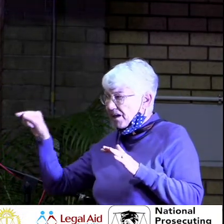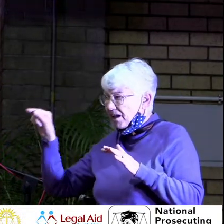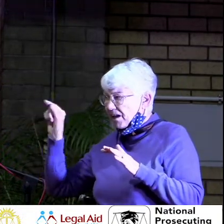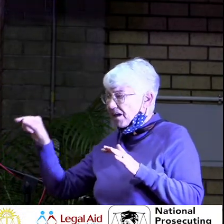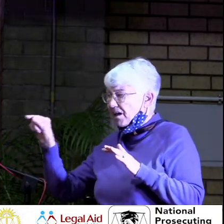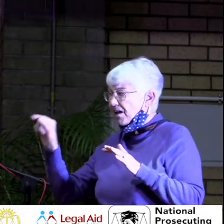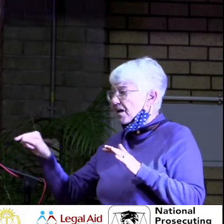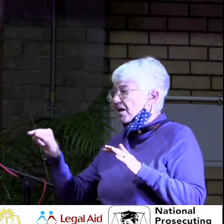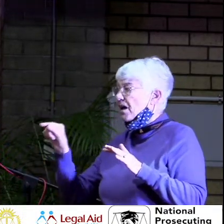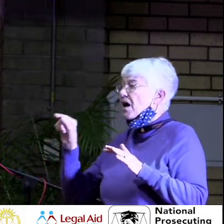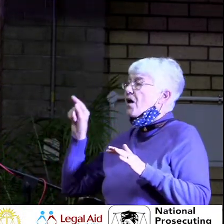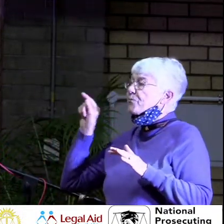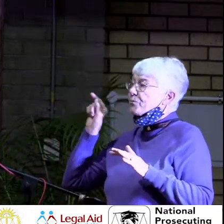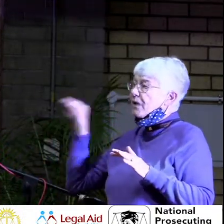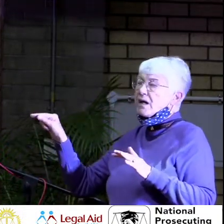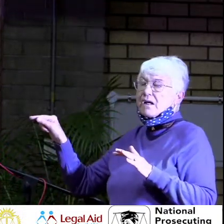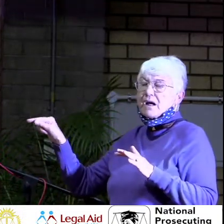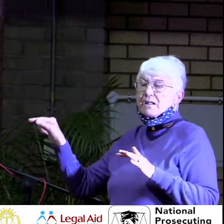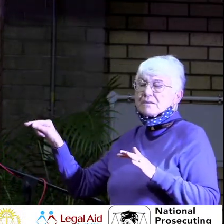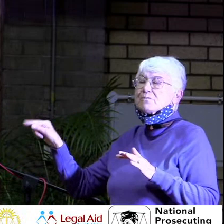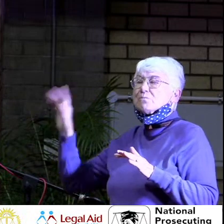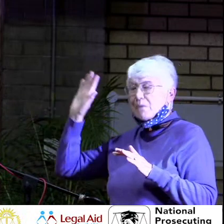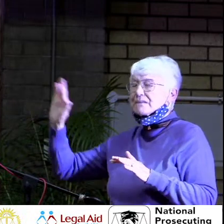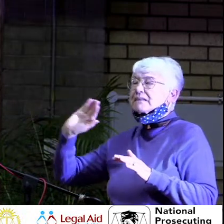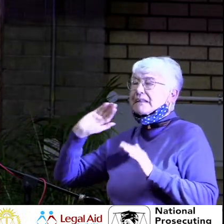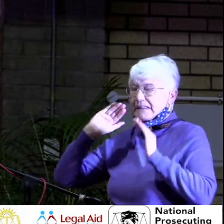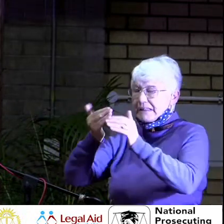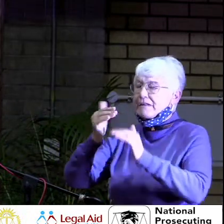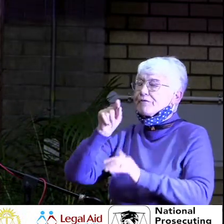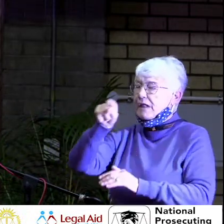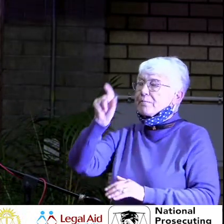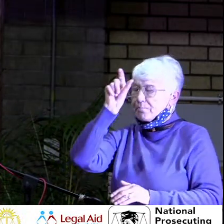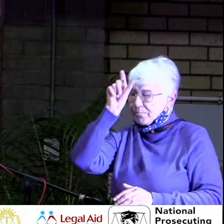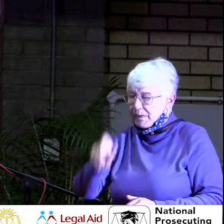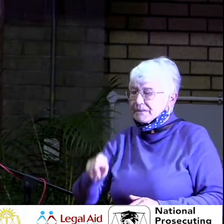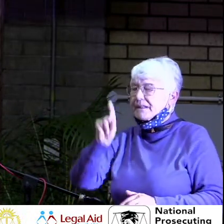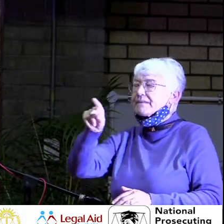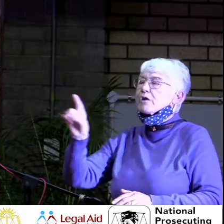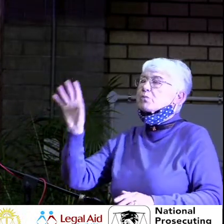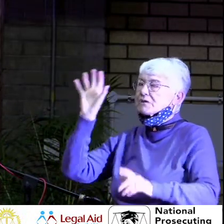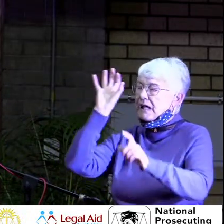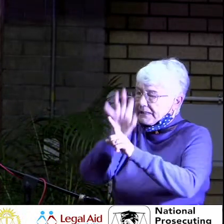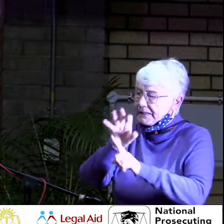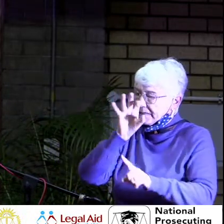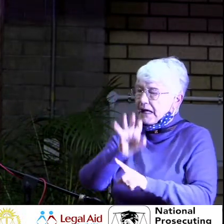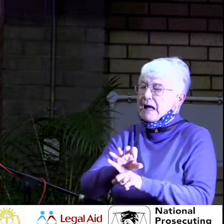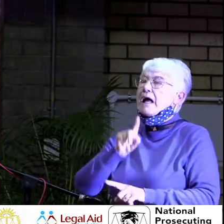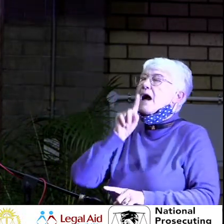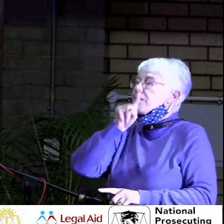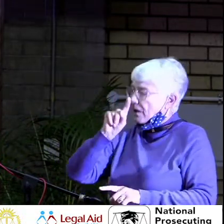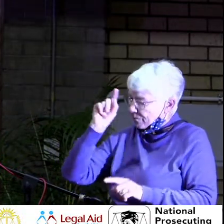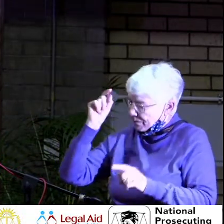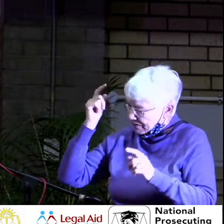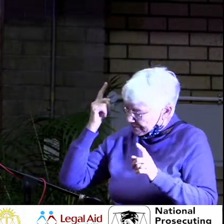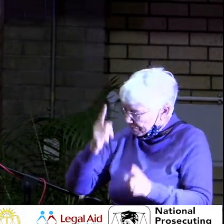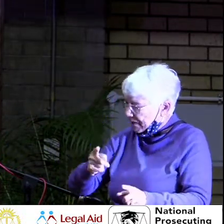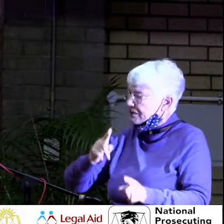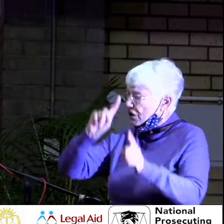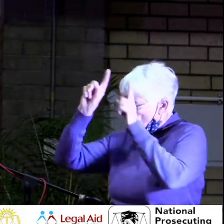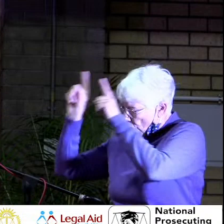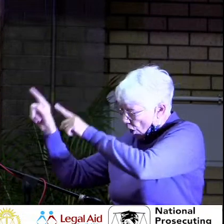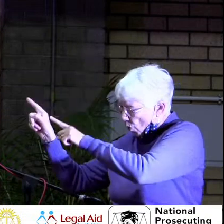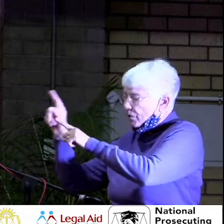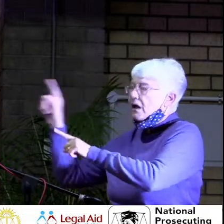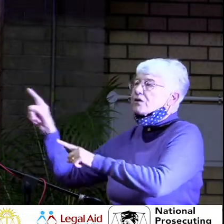NPA, but that is not enough. And then we ask SAPS to please expedite the backlog